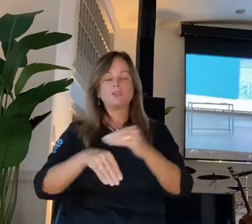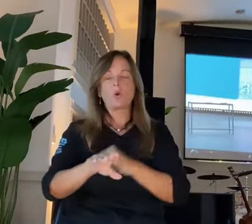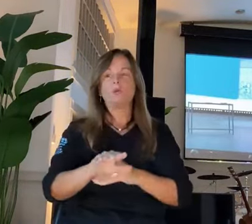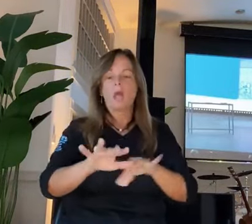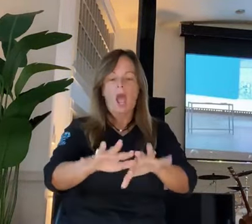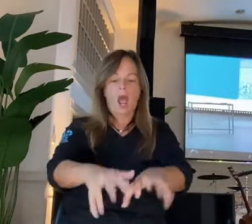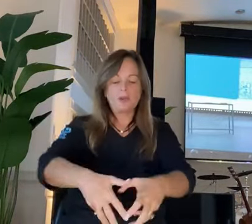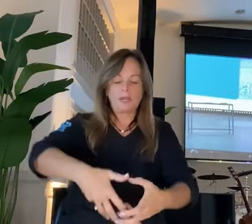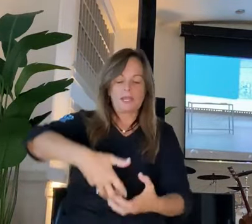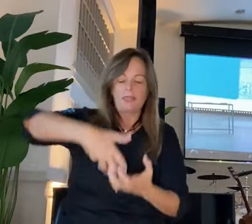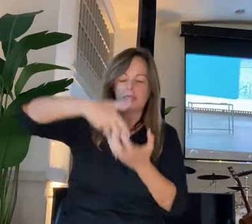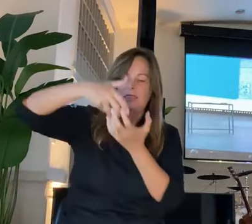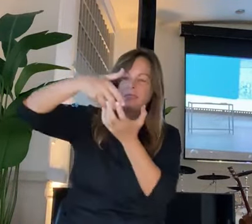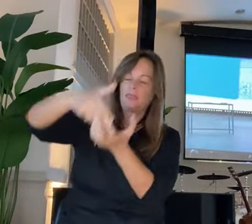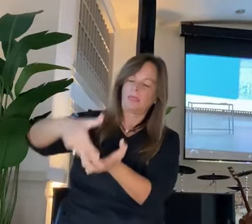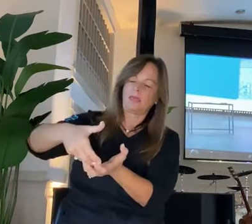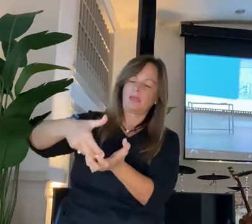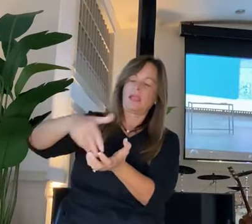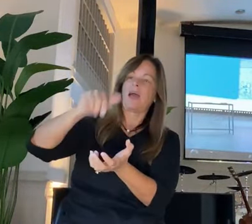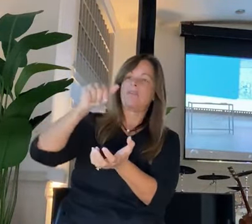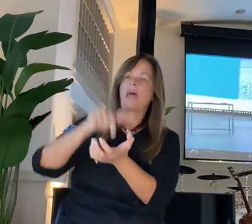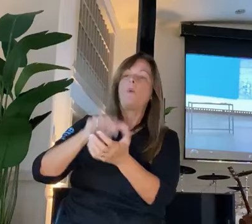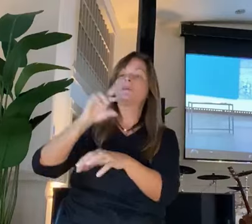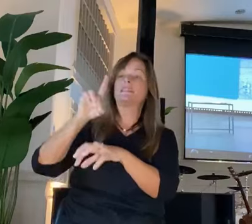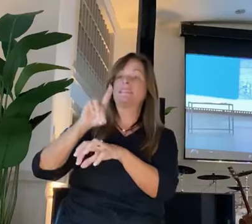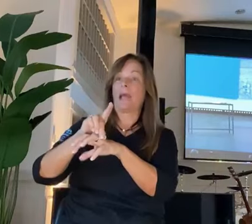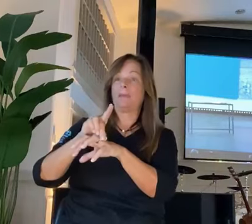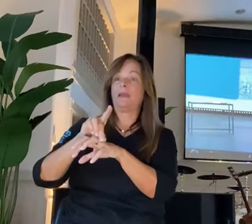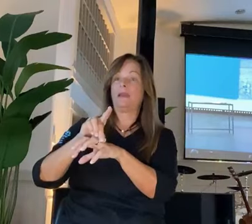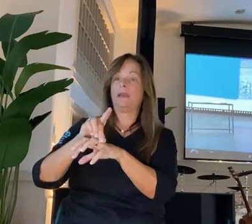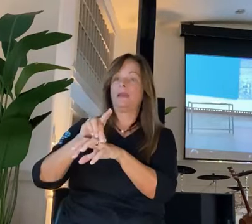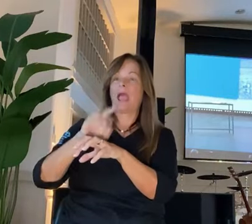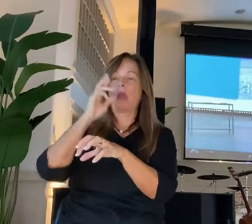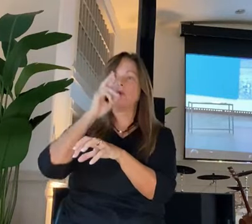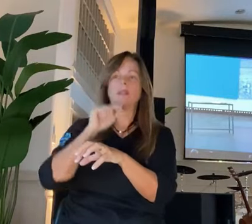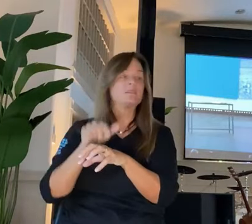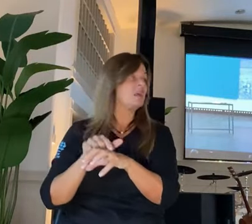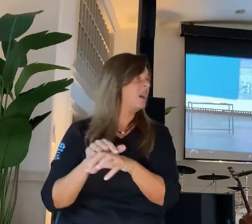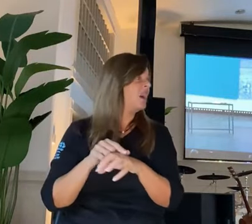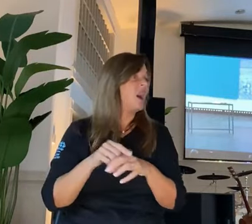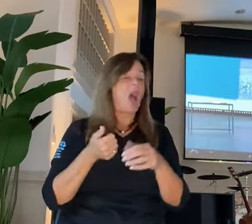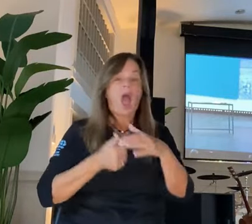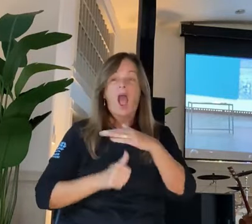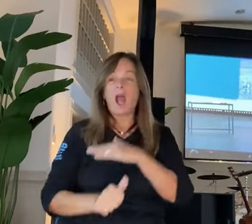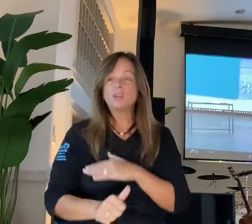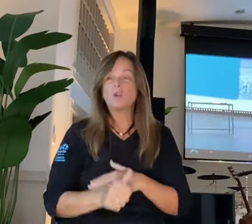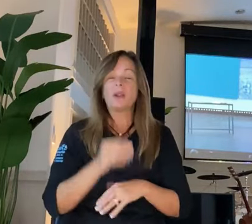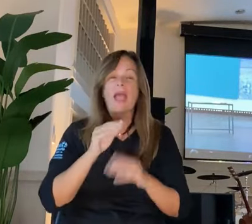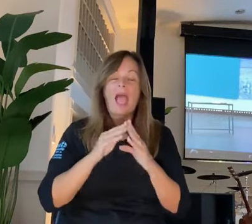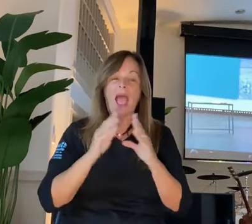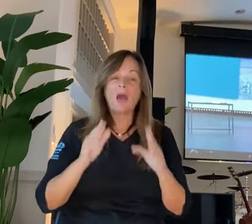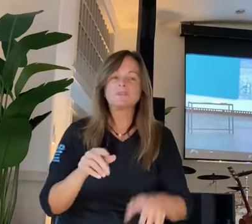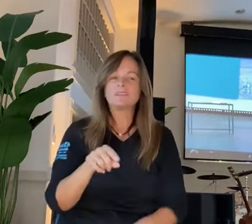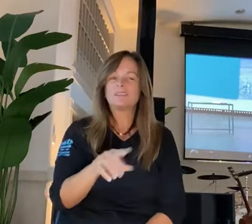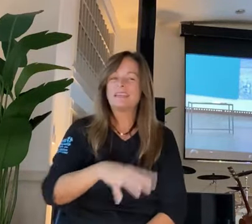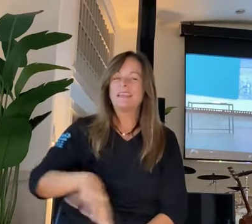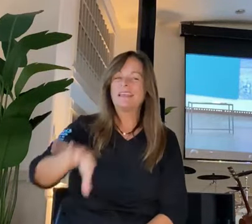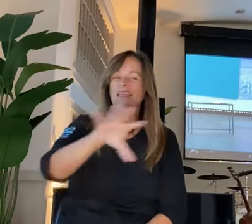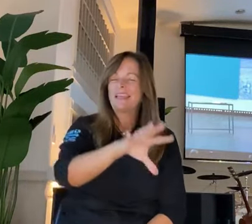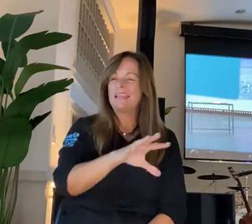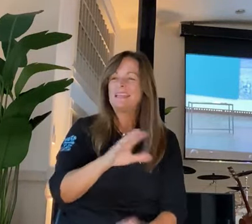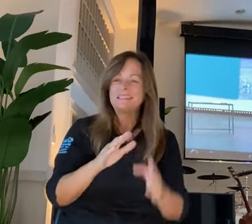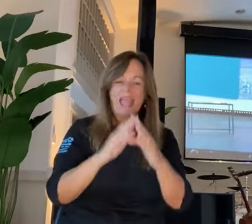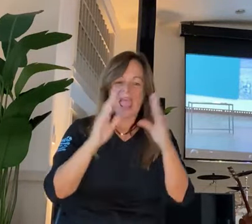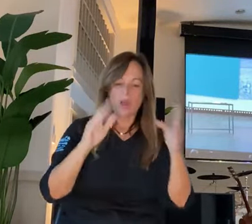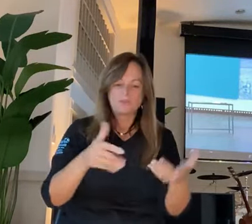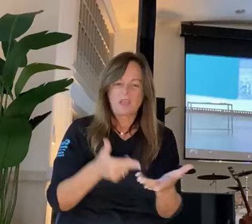discovered that big black rock on the farm one day, and that was a diamond in the rough, and he realized there were diamonds all over Ali Afa's farm. It was